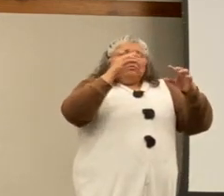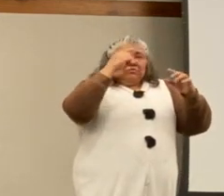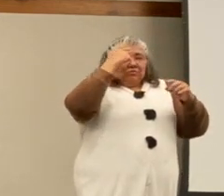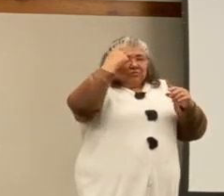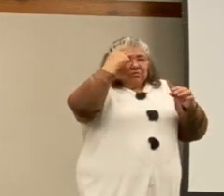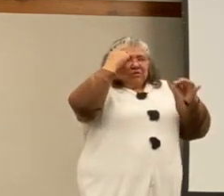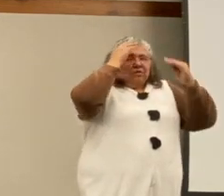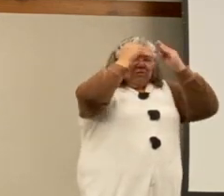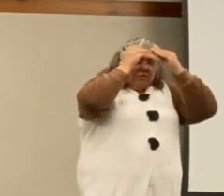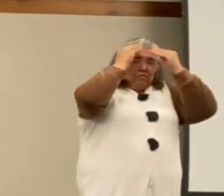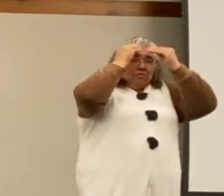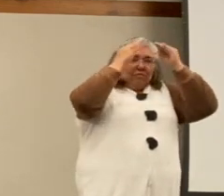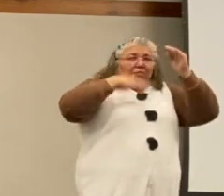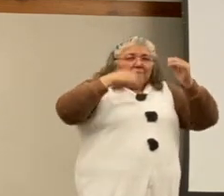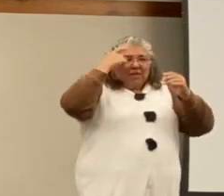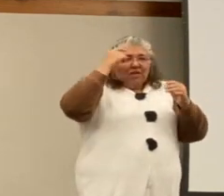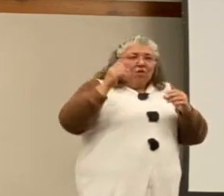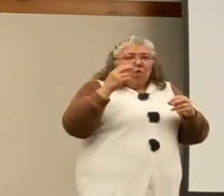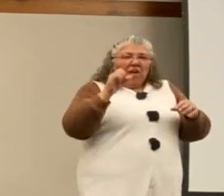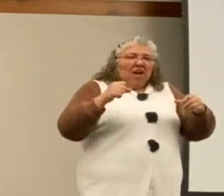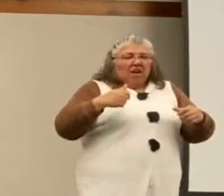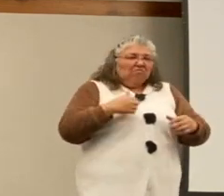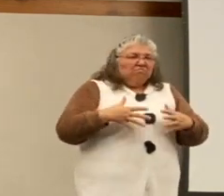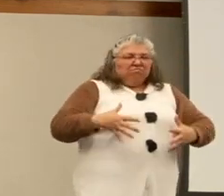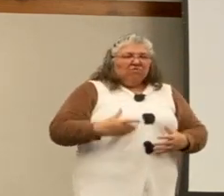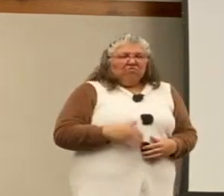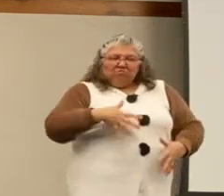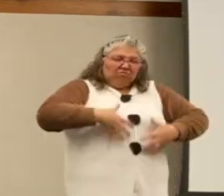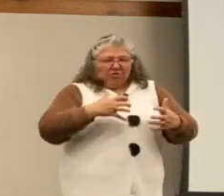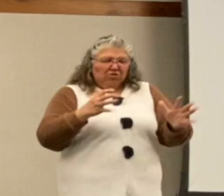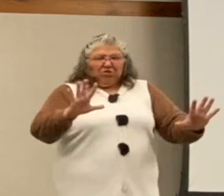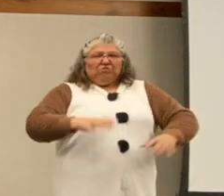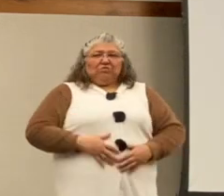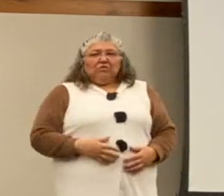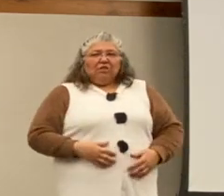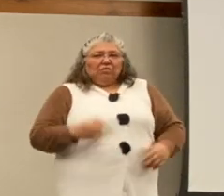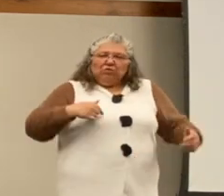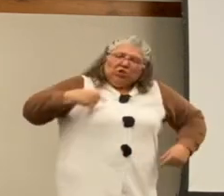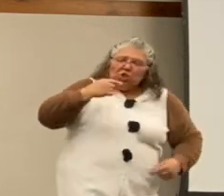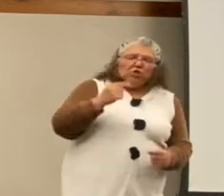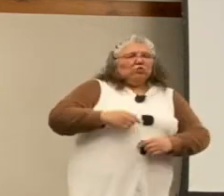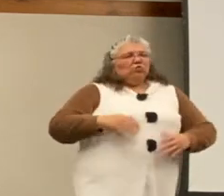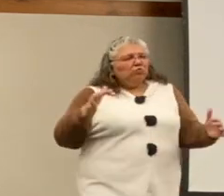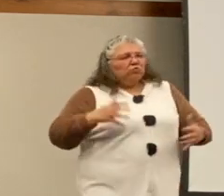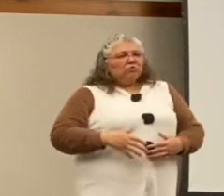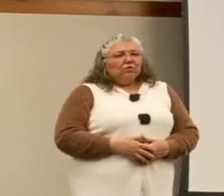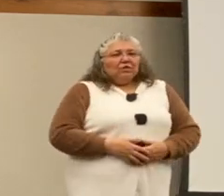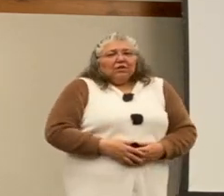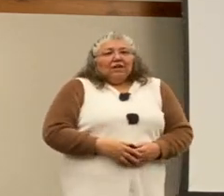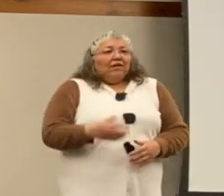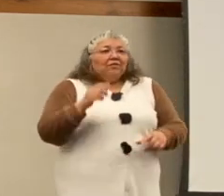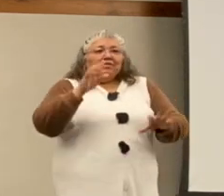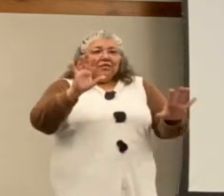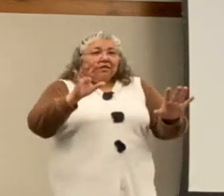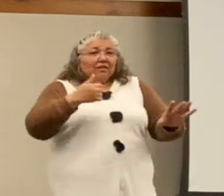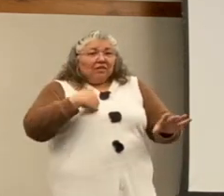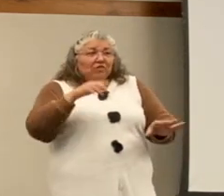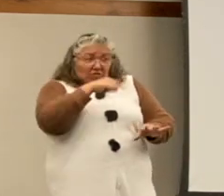oh, if they came here, I'm not gonna get off. Dude, I have that. Come on, don't not do that.